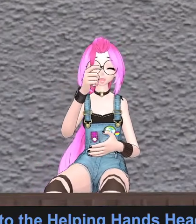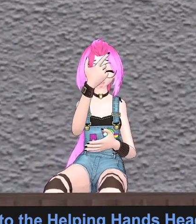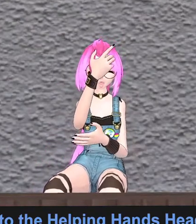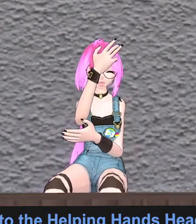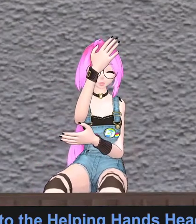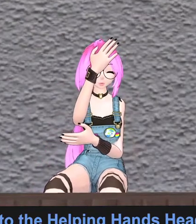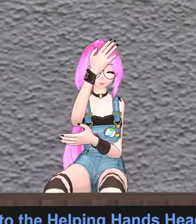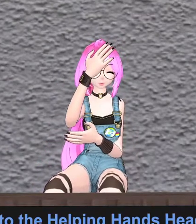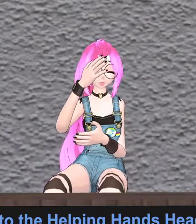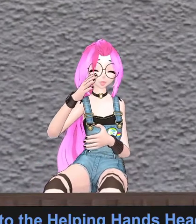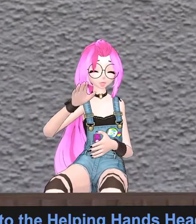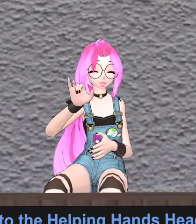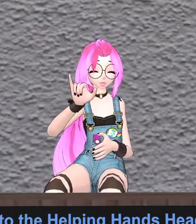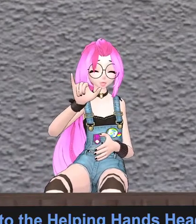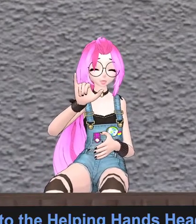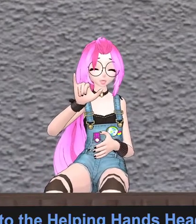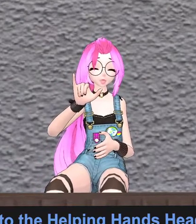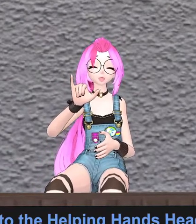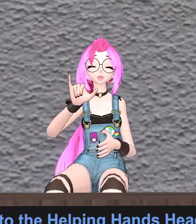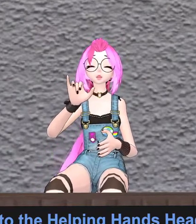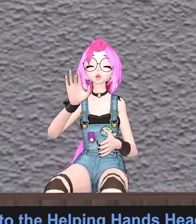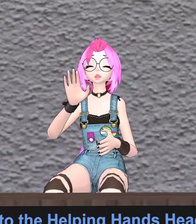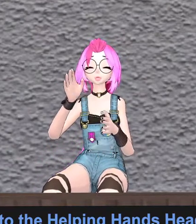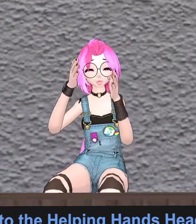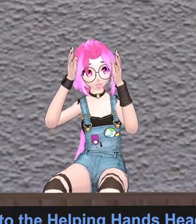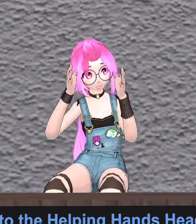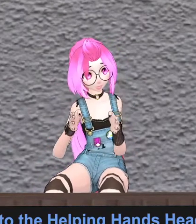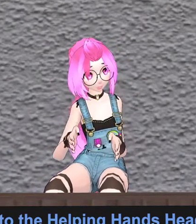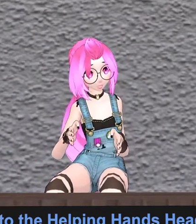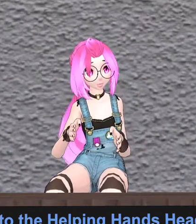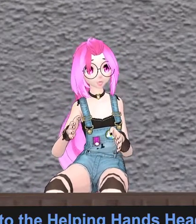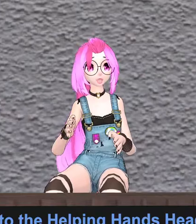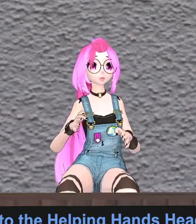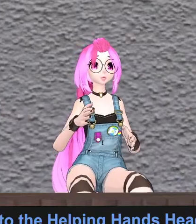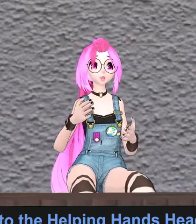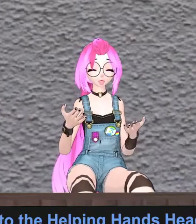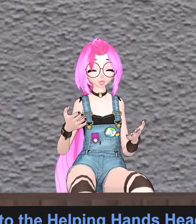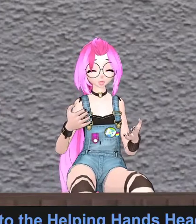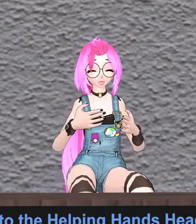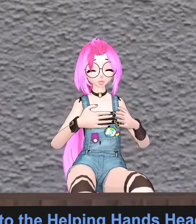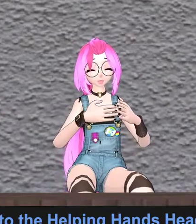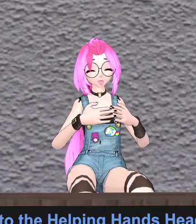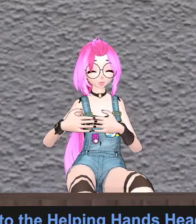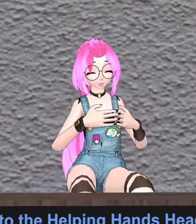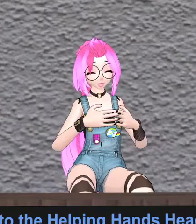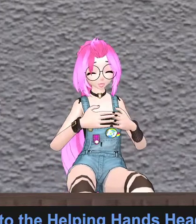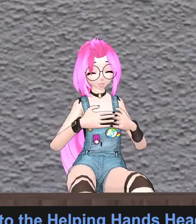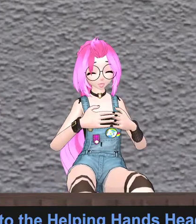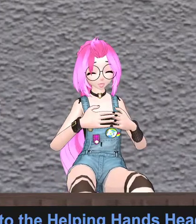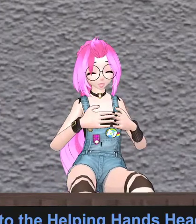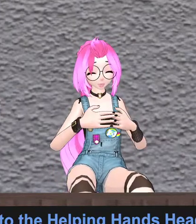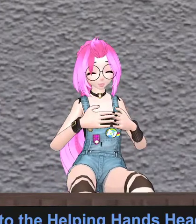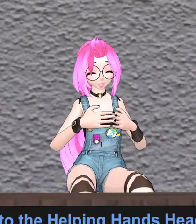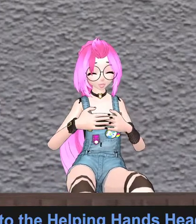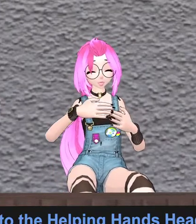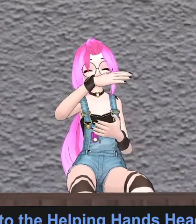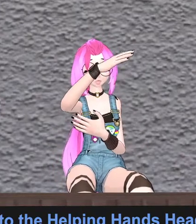pretty much all tree signs are the same if you want to say like a person. So like, for example, America, the country,